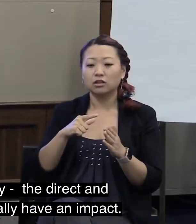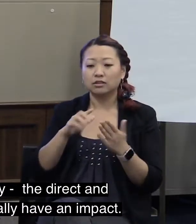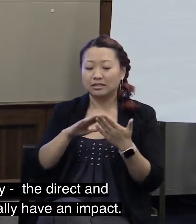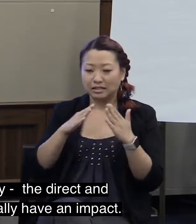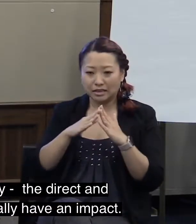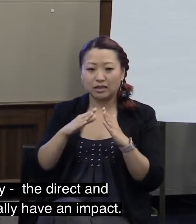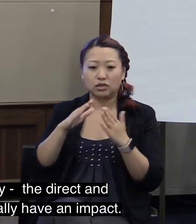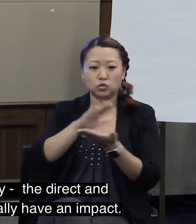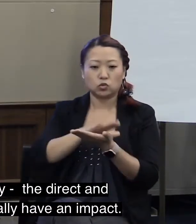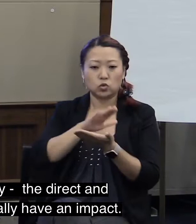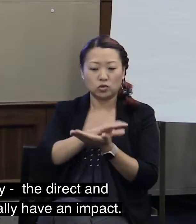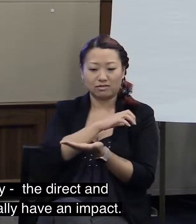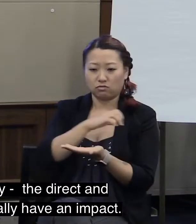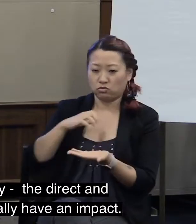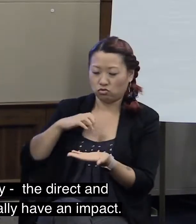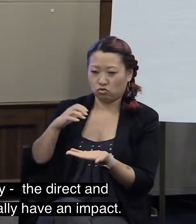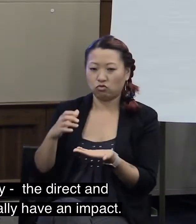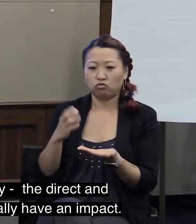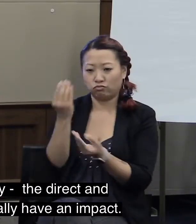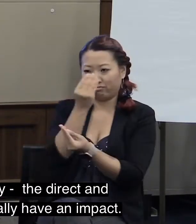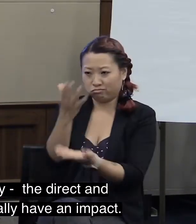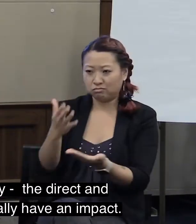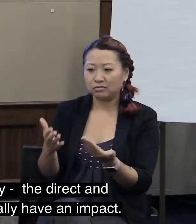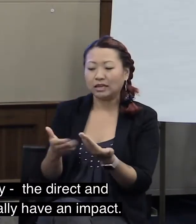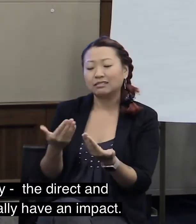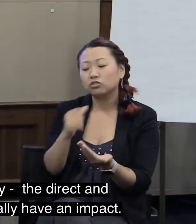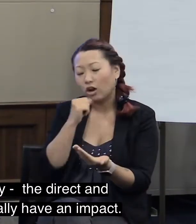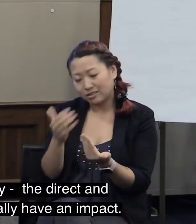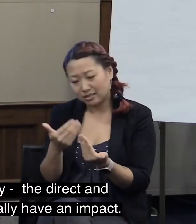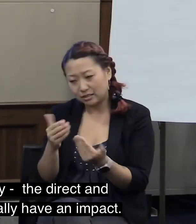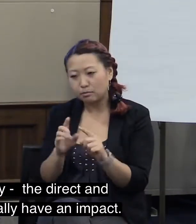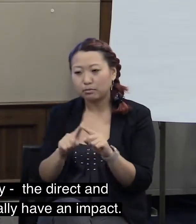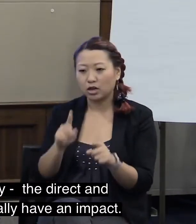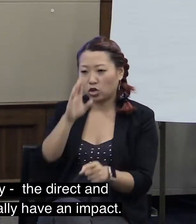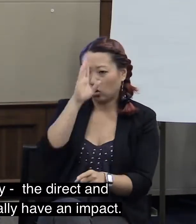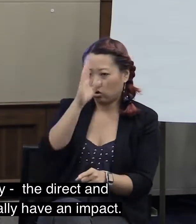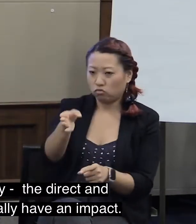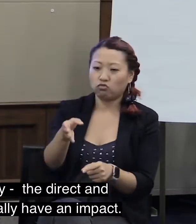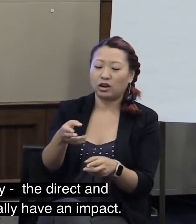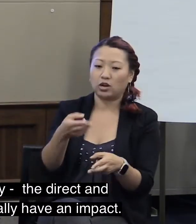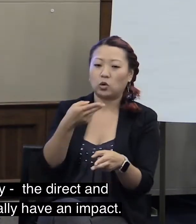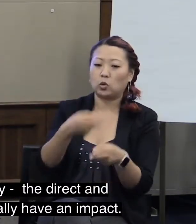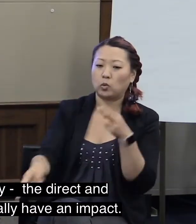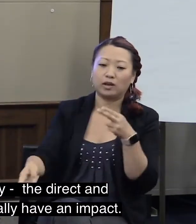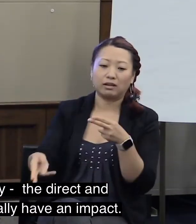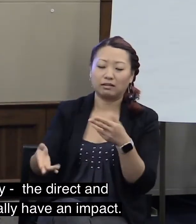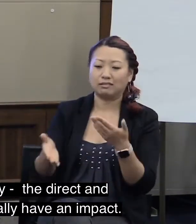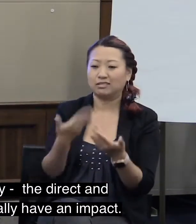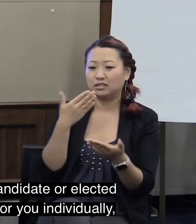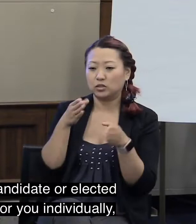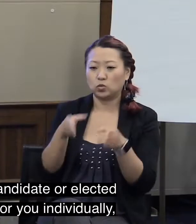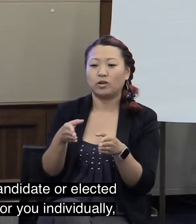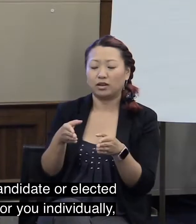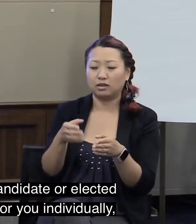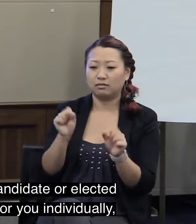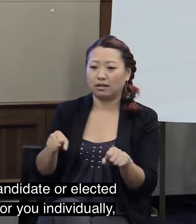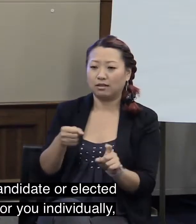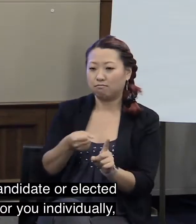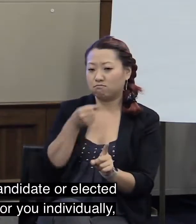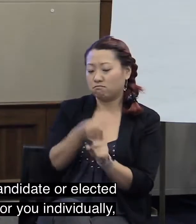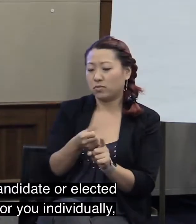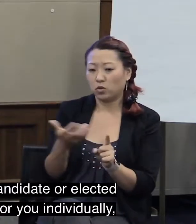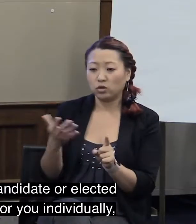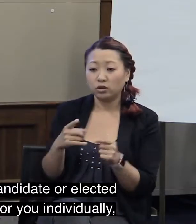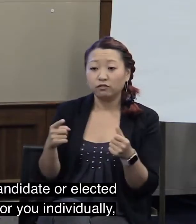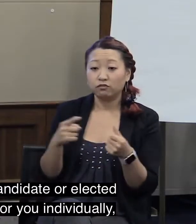just the easy way. It's not easy, but the direct and quick and dirty way to actually have an impact. First,